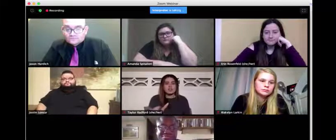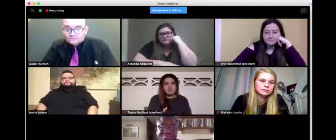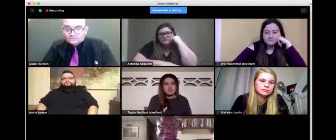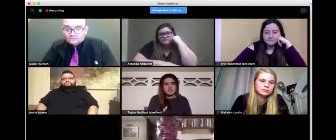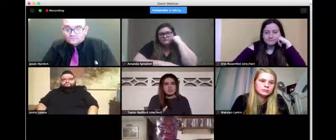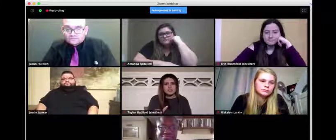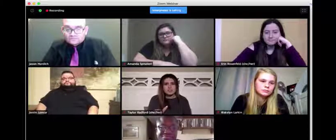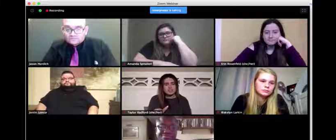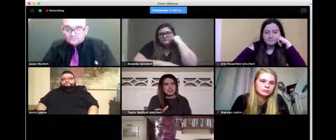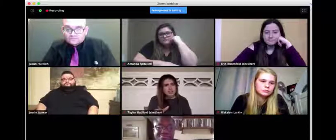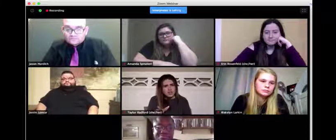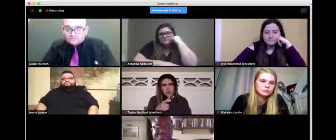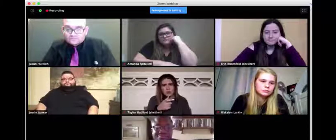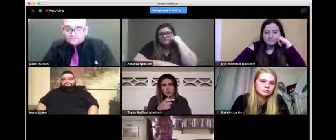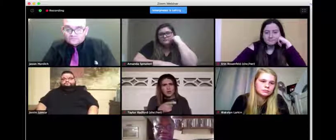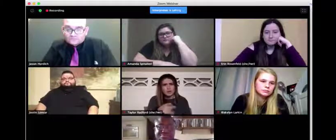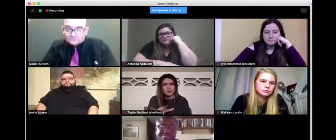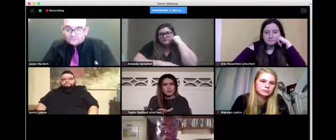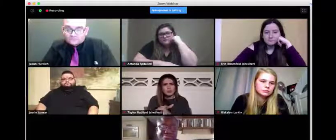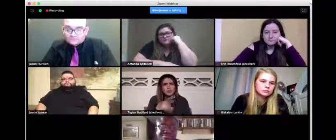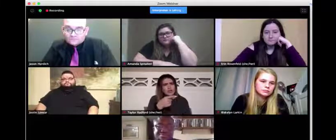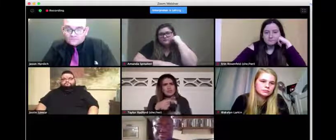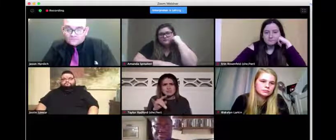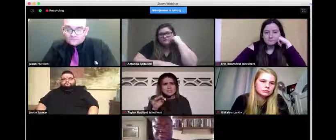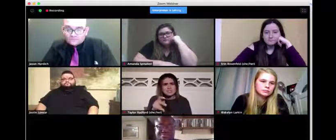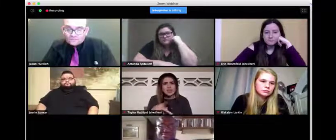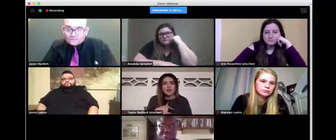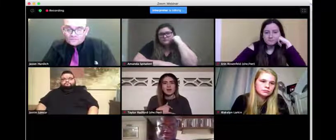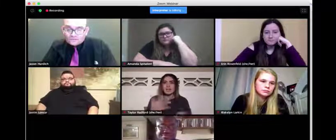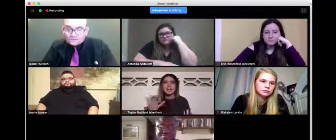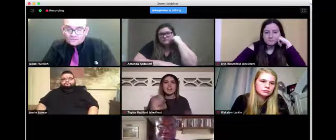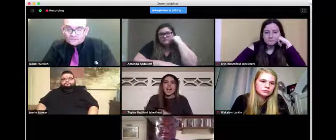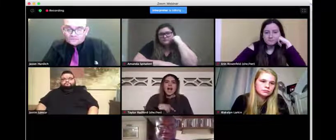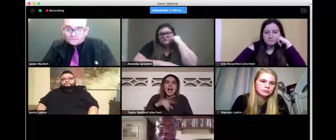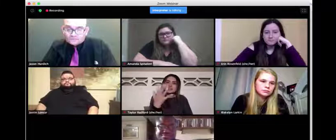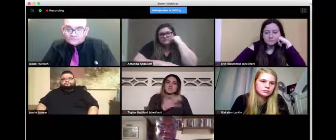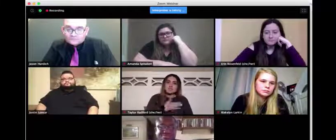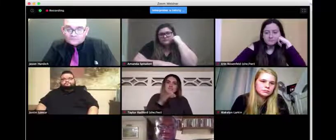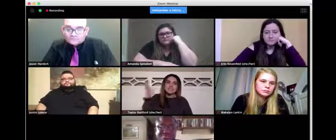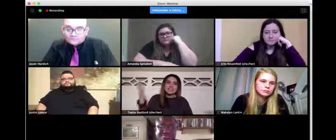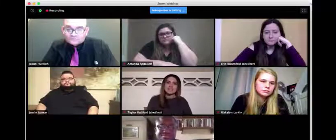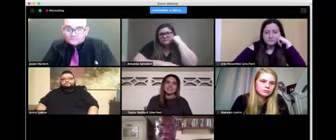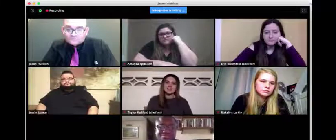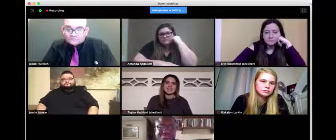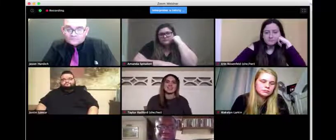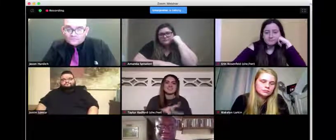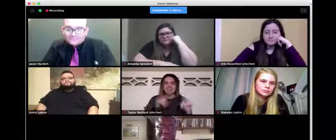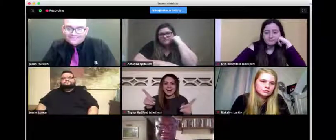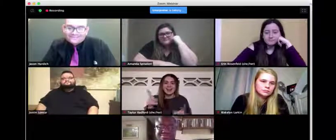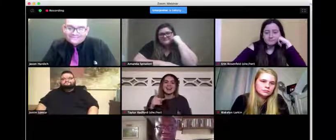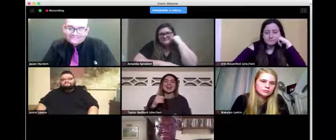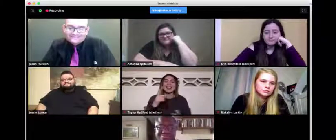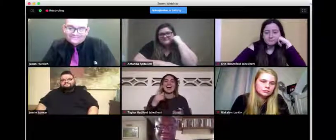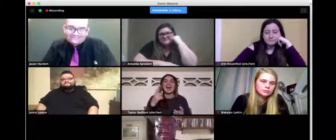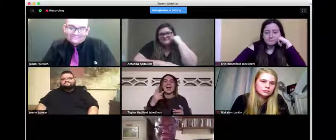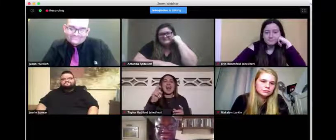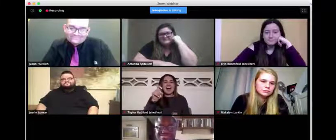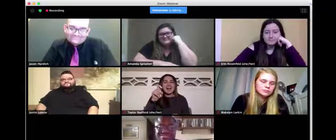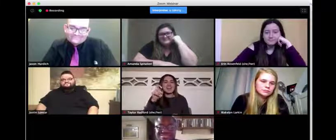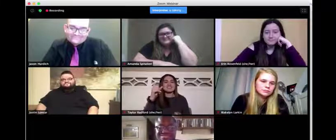like, oh my God. I'm like, yes, I know. It's just so weird. I'm like, there's somebody looking up to me or something. It's